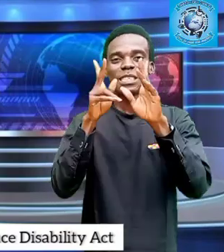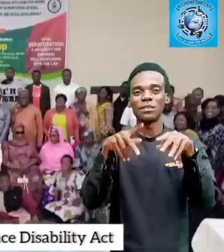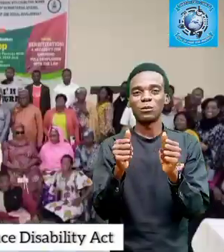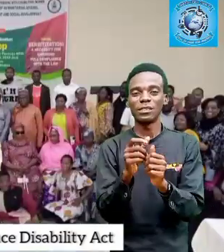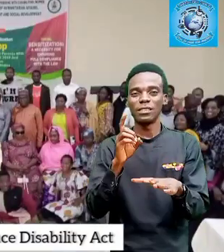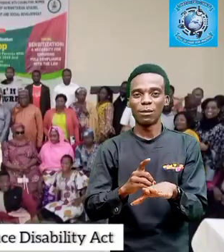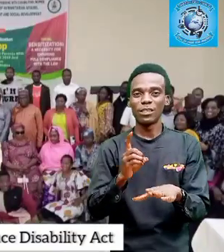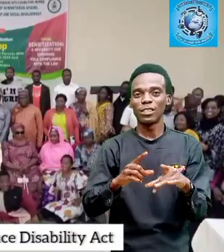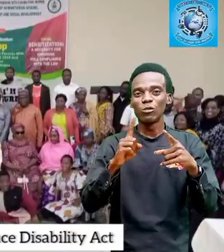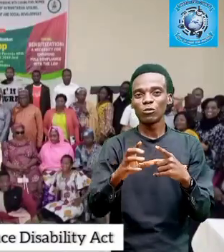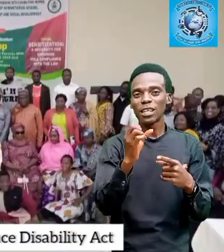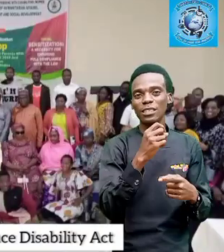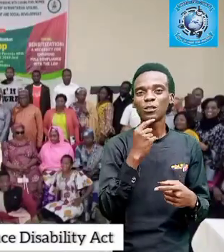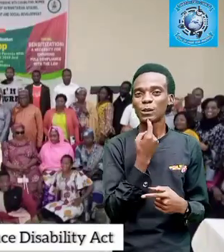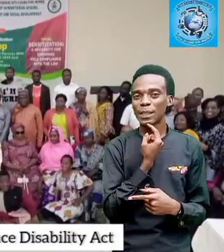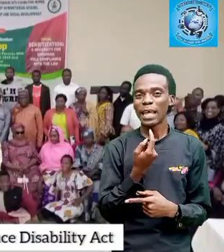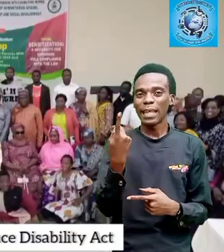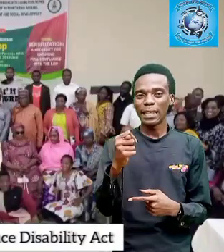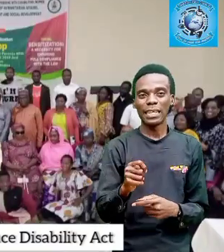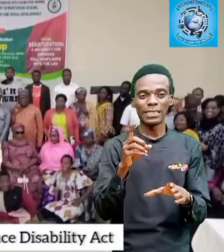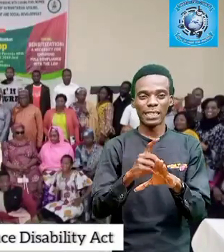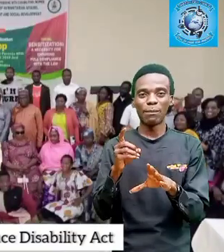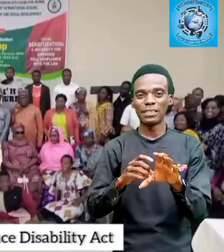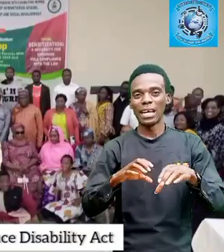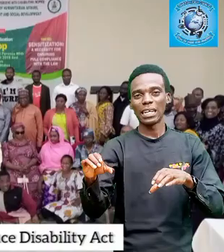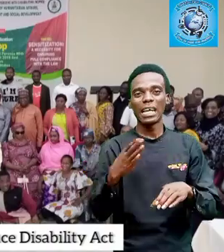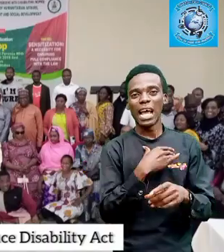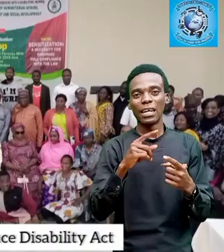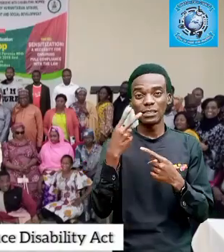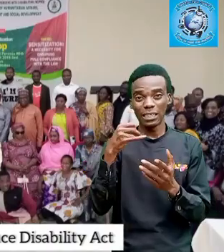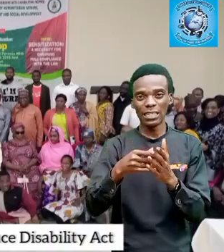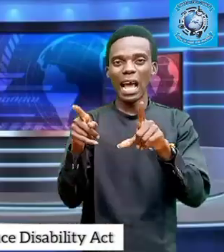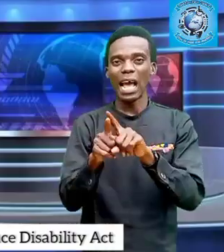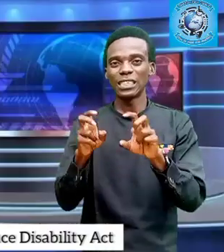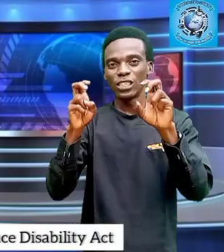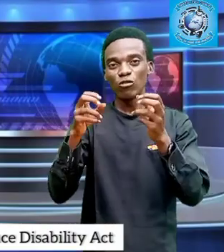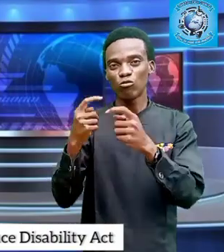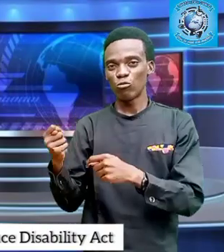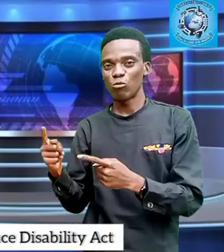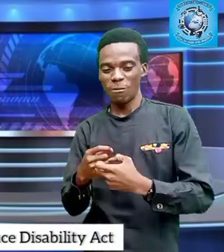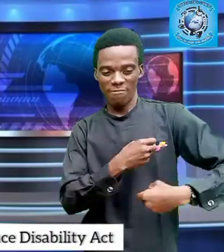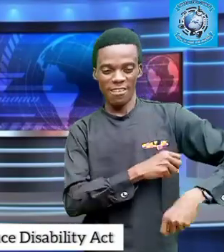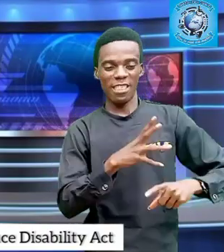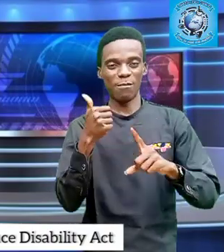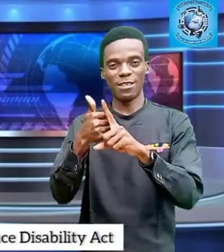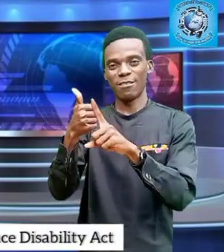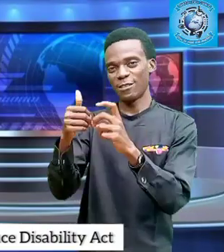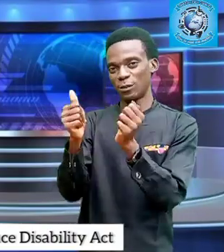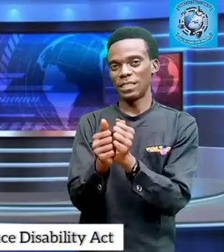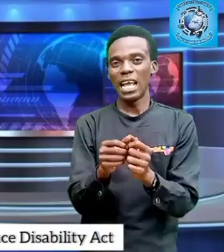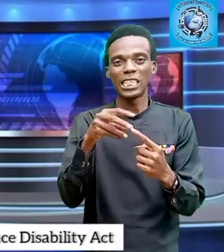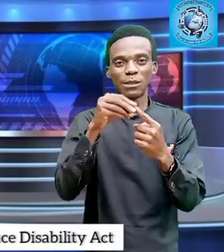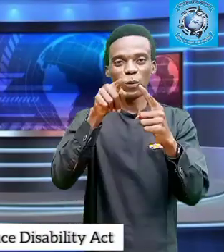with disabilities to take seriously the Disability Act and to see it as a tool to defend themselves with,